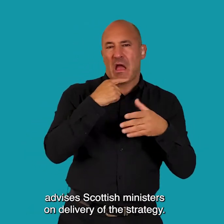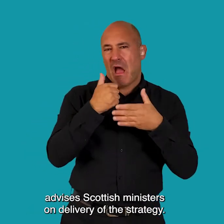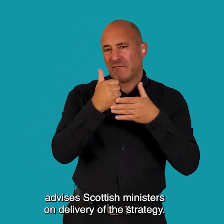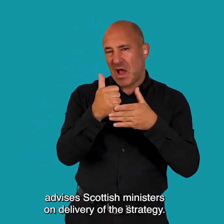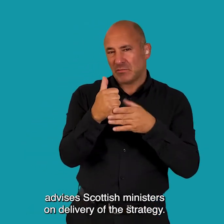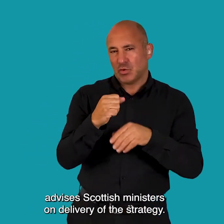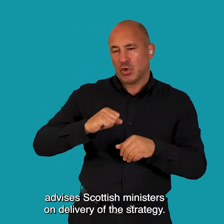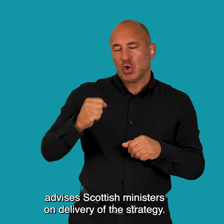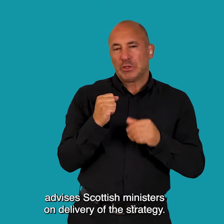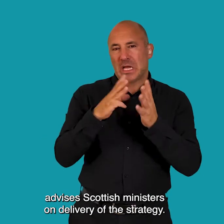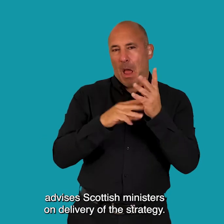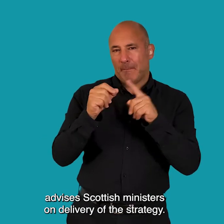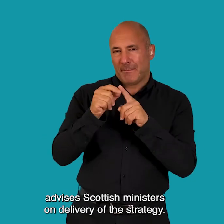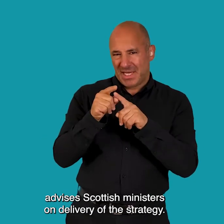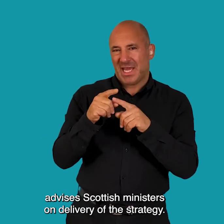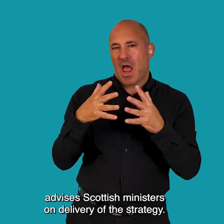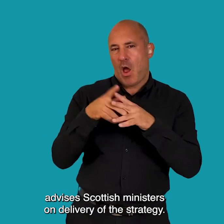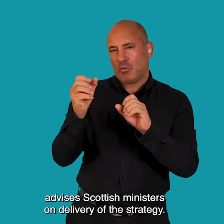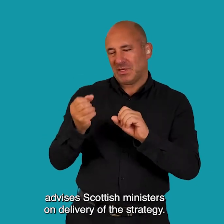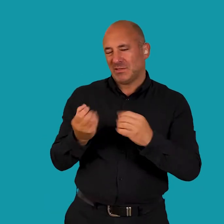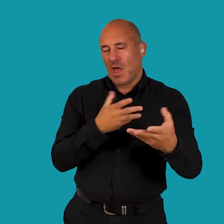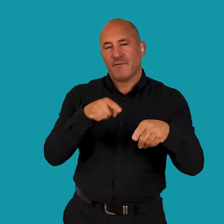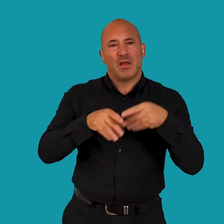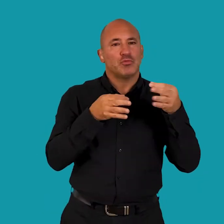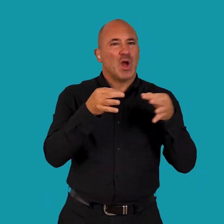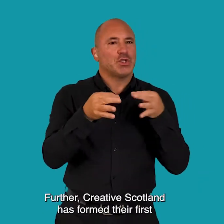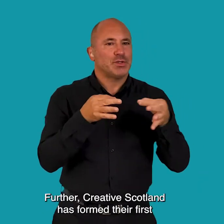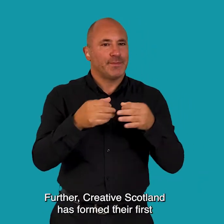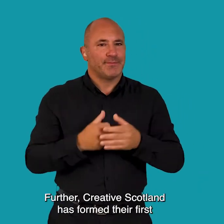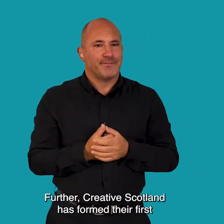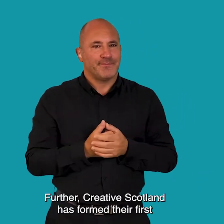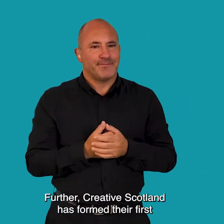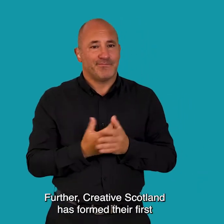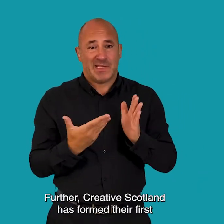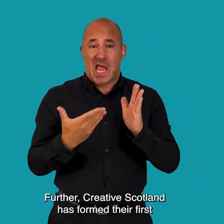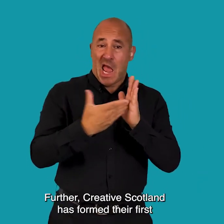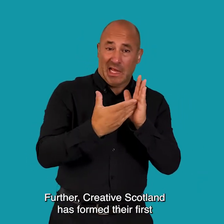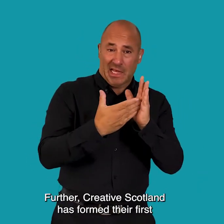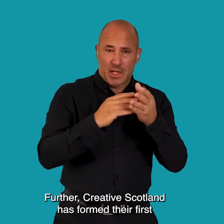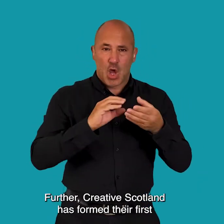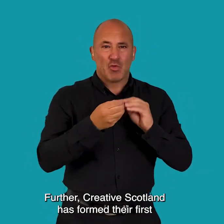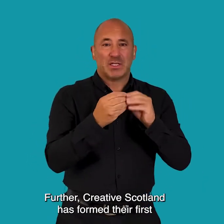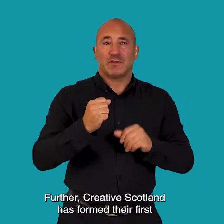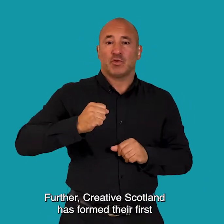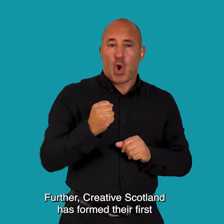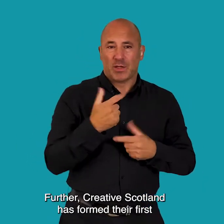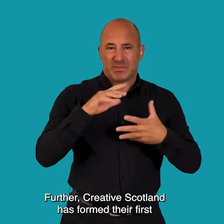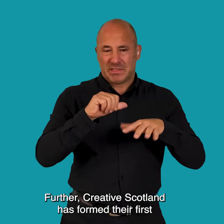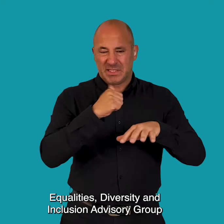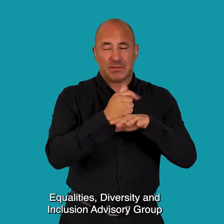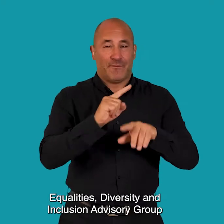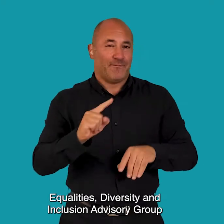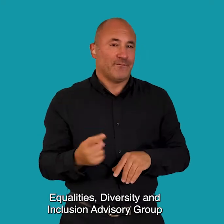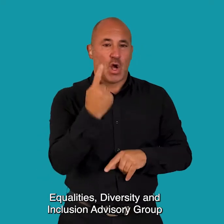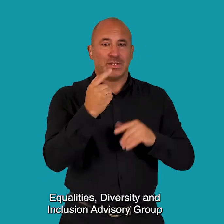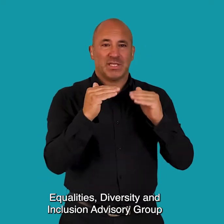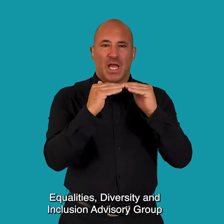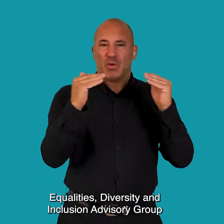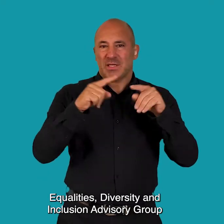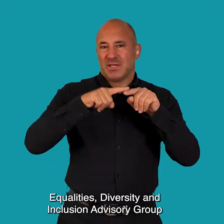Scottish ministers on delivery of the strategy. Further, Creative Scotland has formed their first Equalities, Diversity